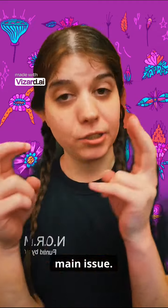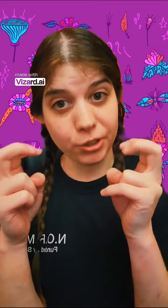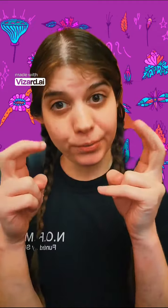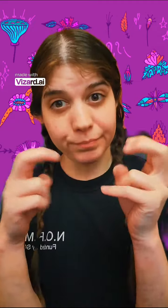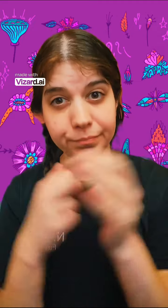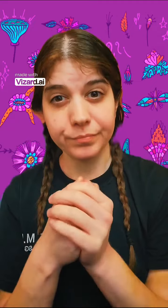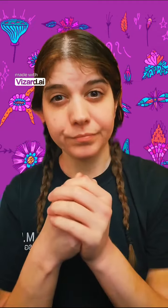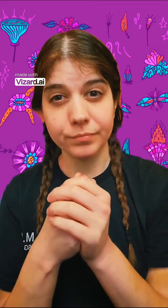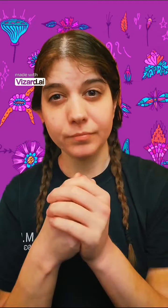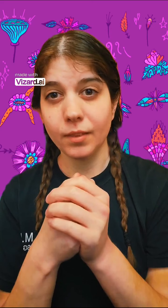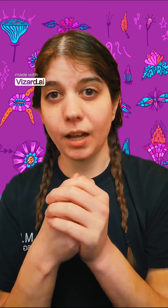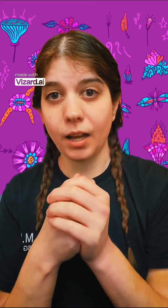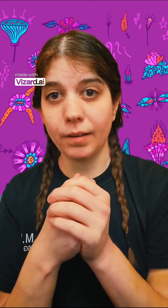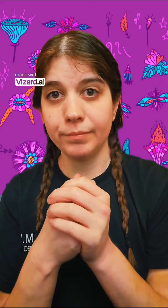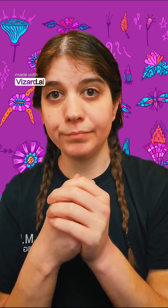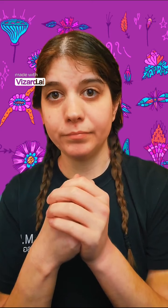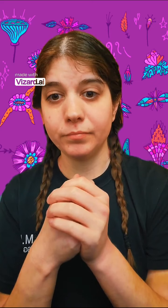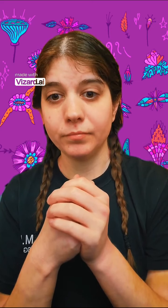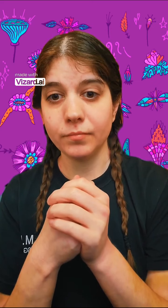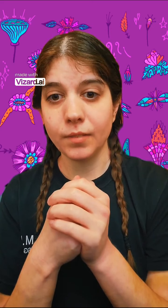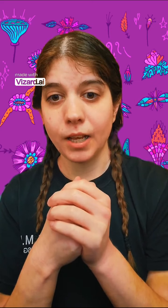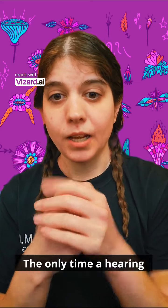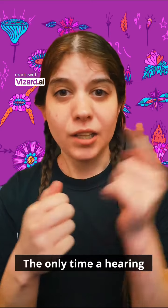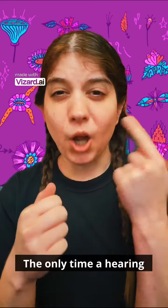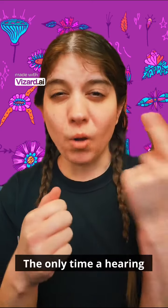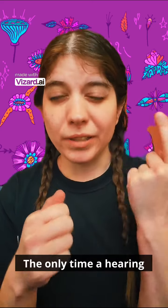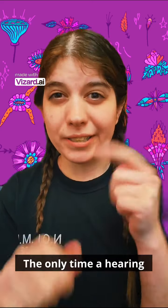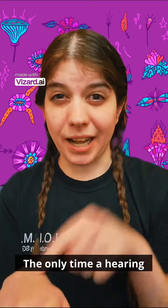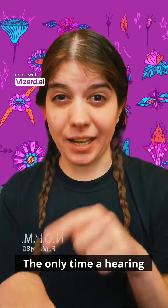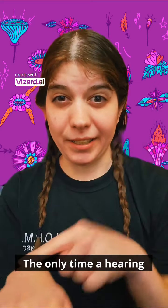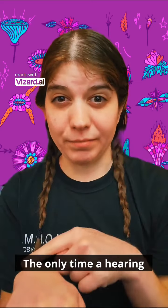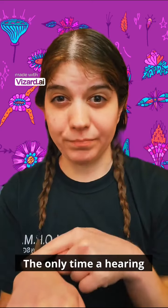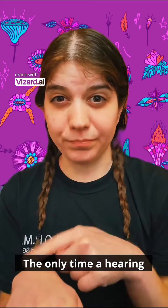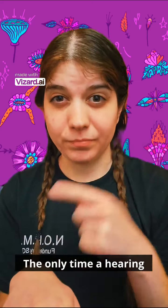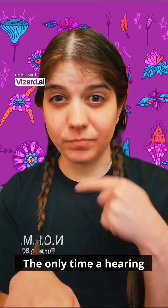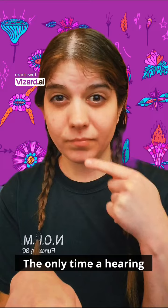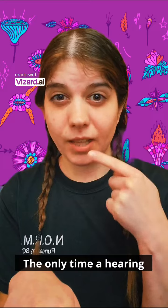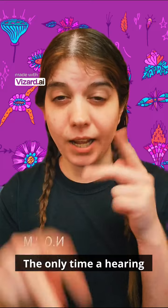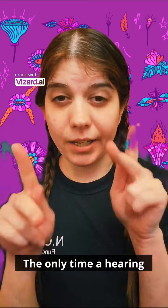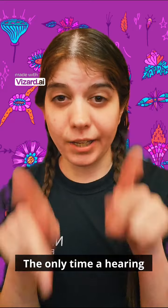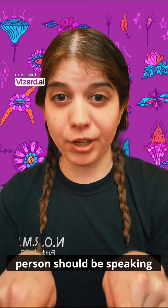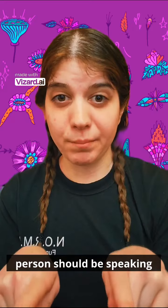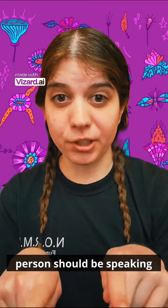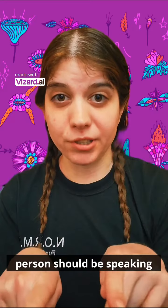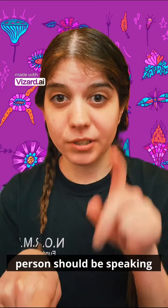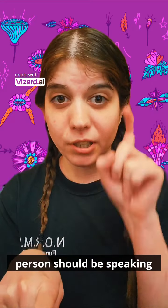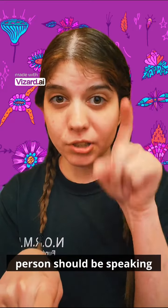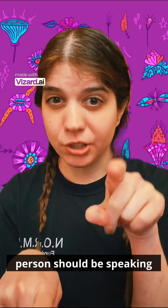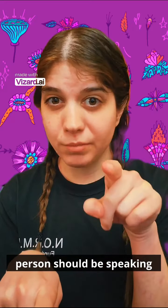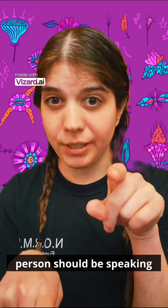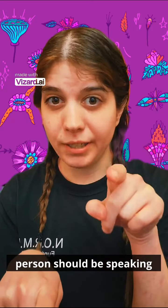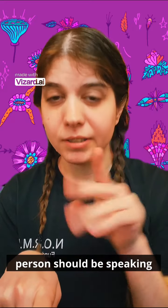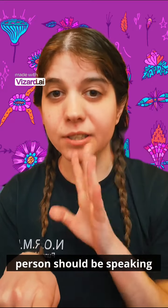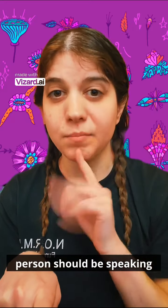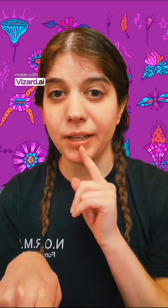issue. The only time a hearing person should be speaking